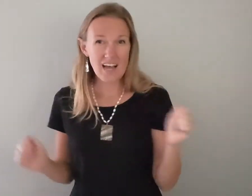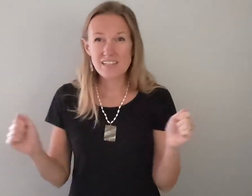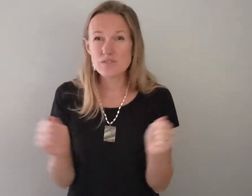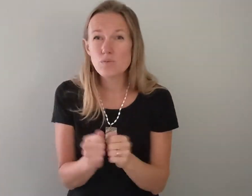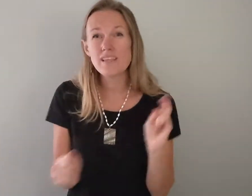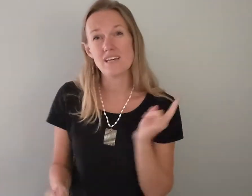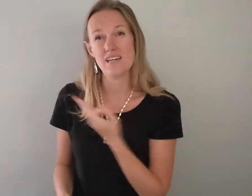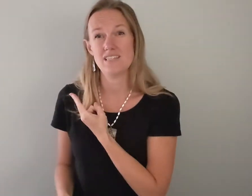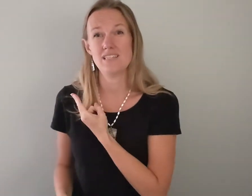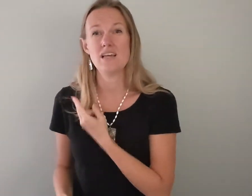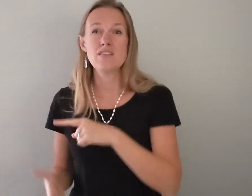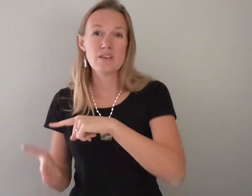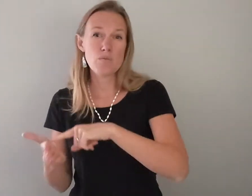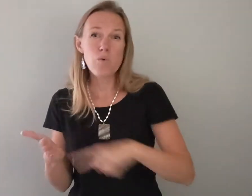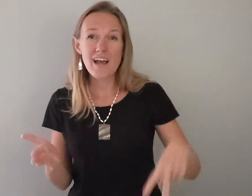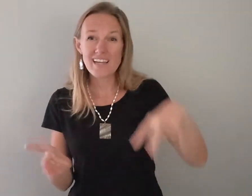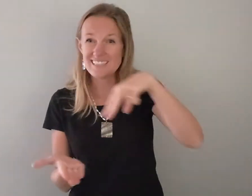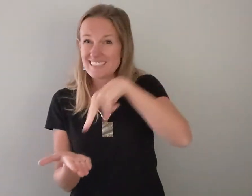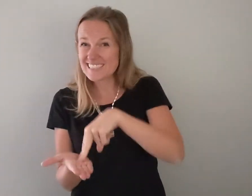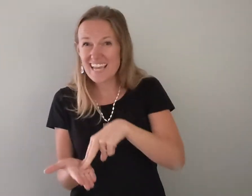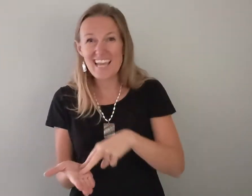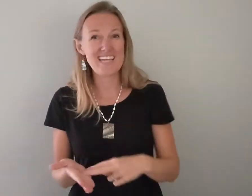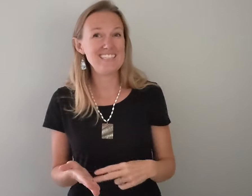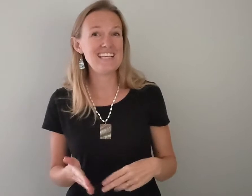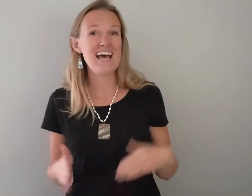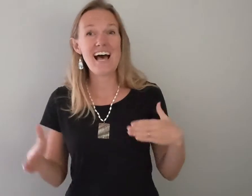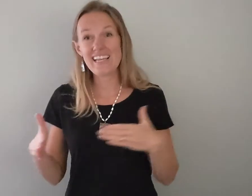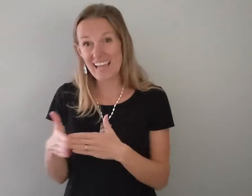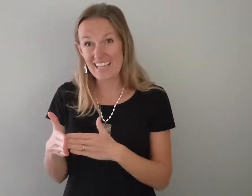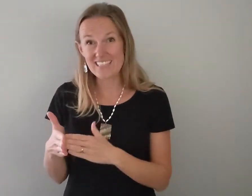is with us, then what could stand against?